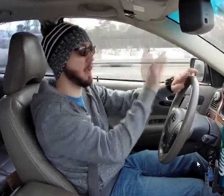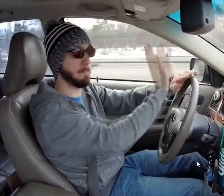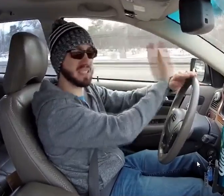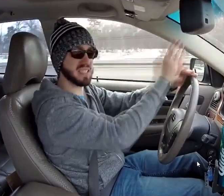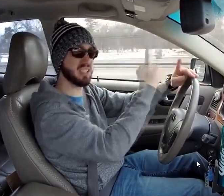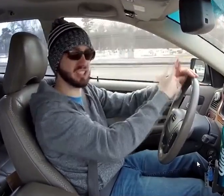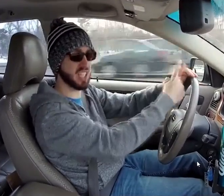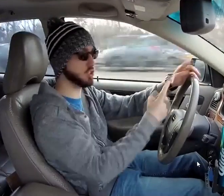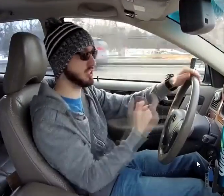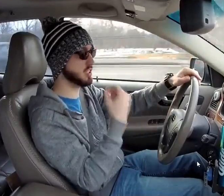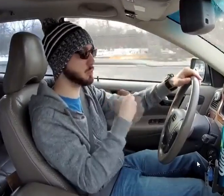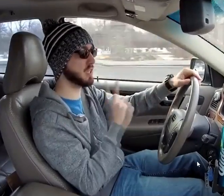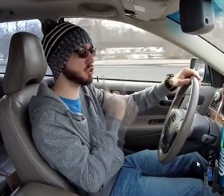or a green light, you have to look both ways,